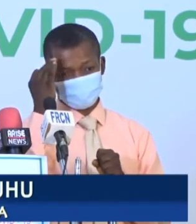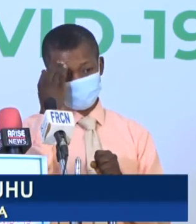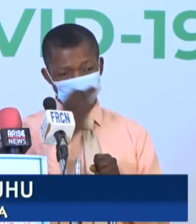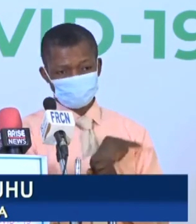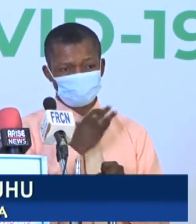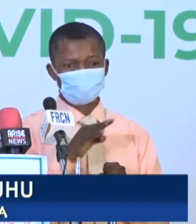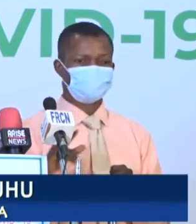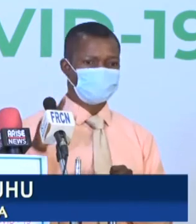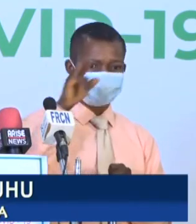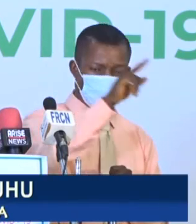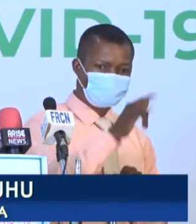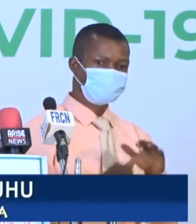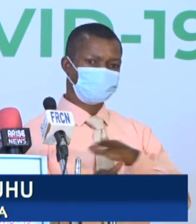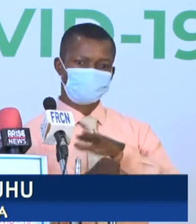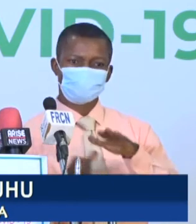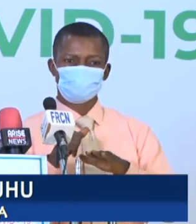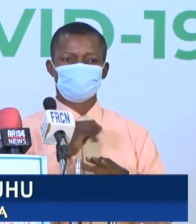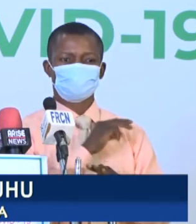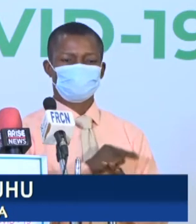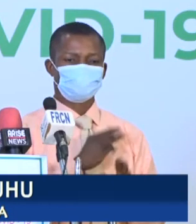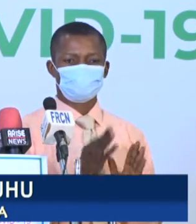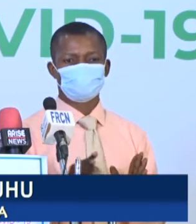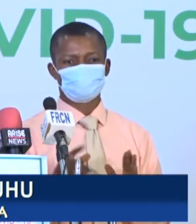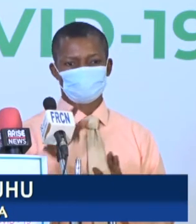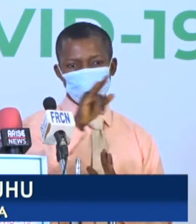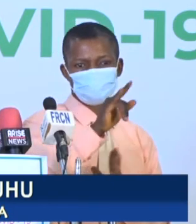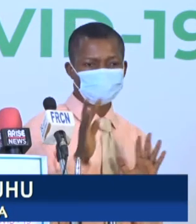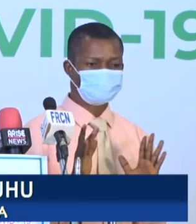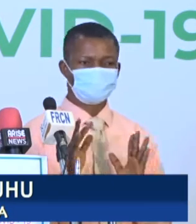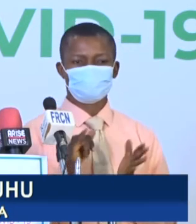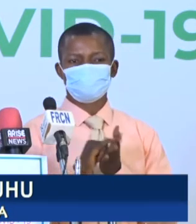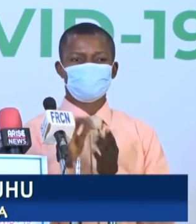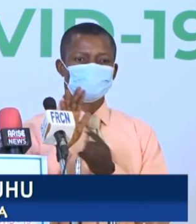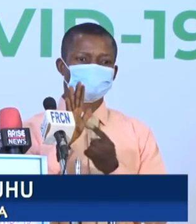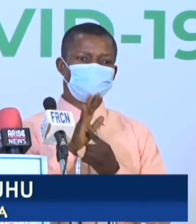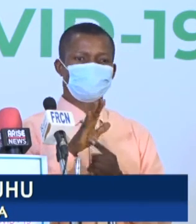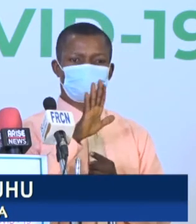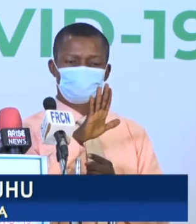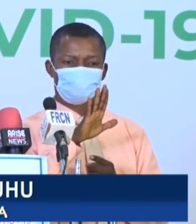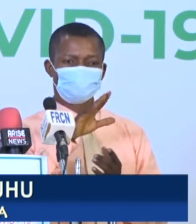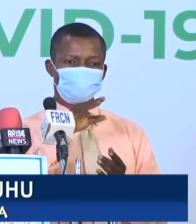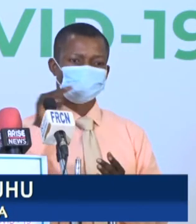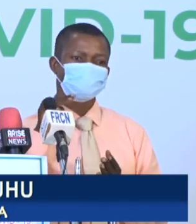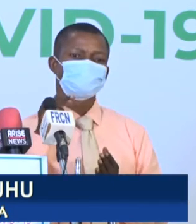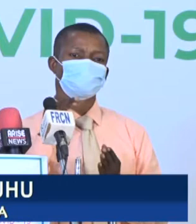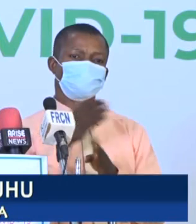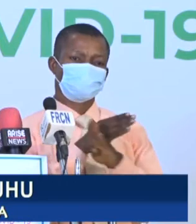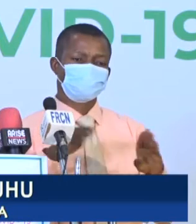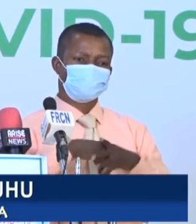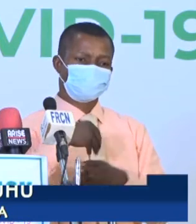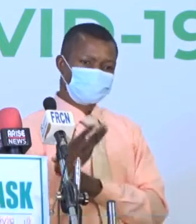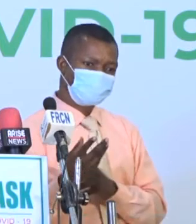the direction of the Home Minister of Aviation. What I can see on the bailout, the 5 billion bailout is to the airlines and to